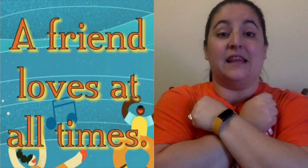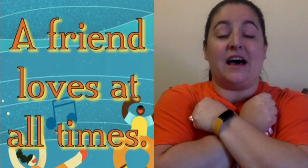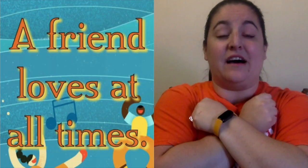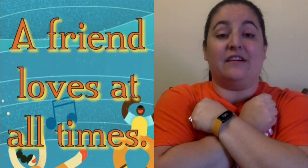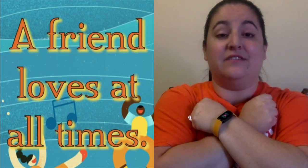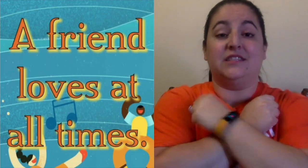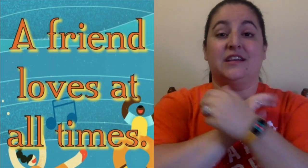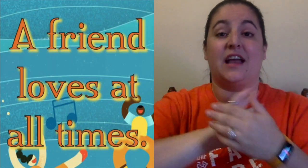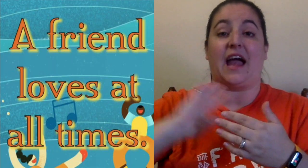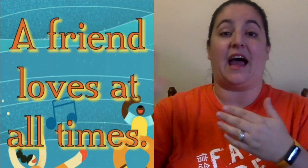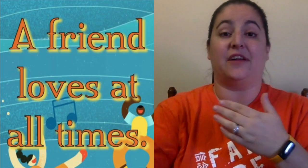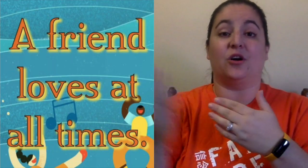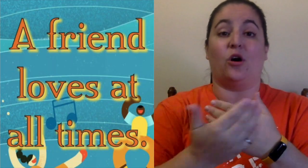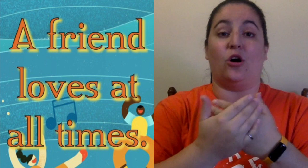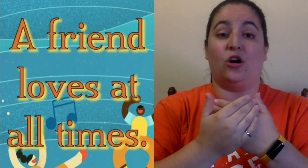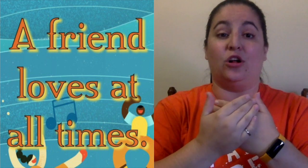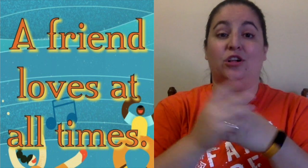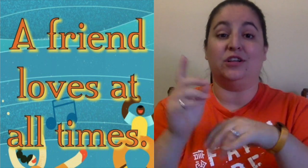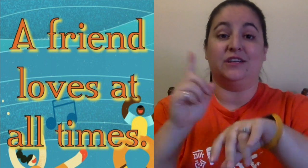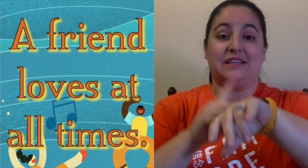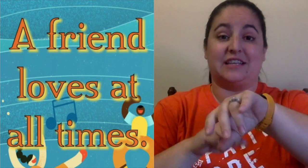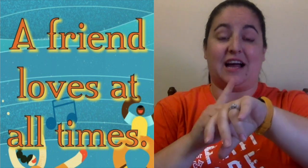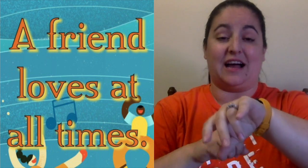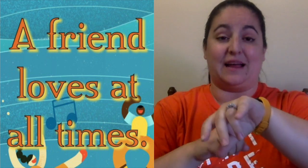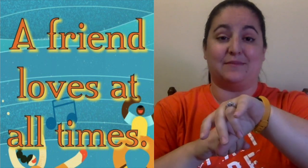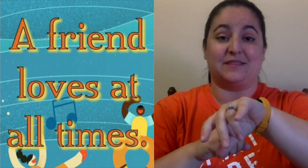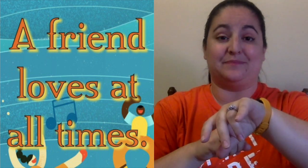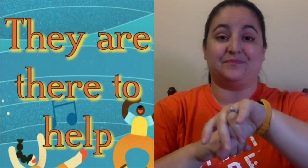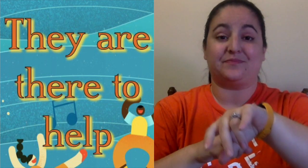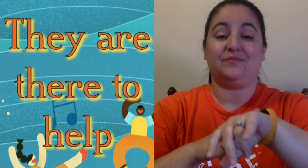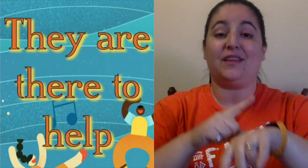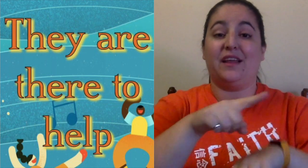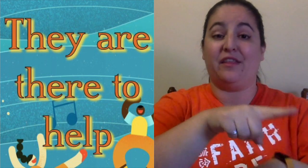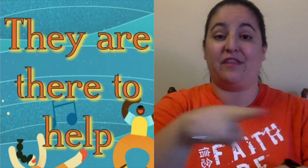comes. And all of that is in